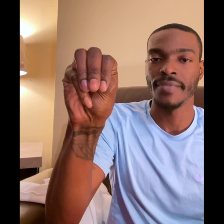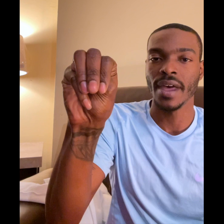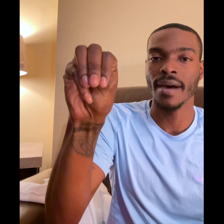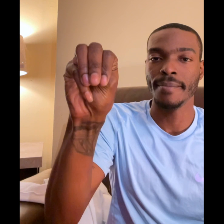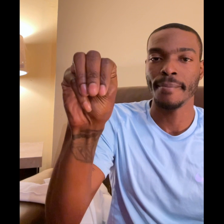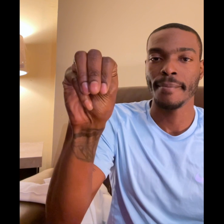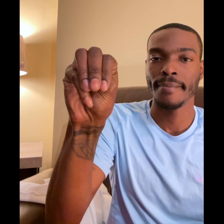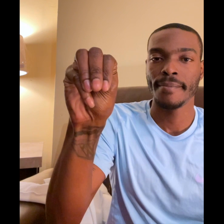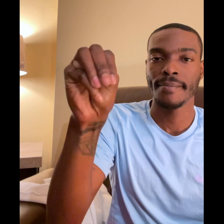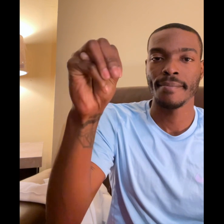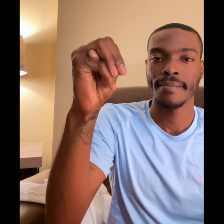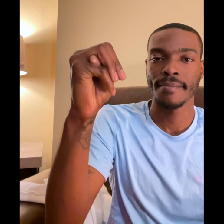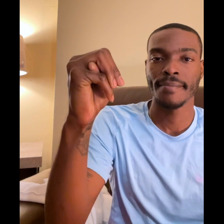M.